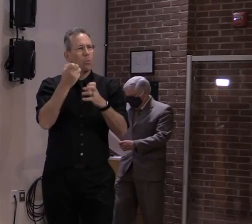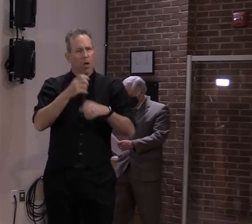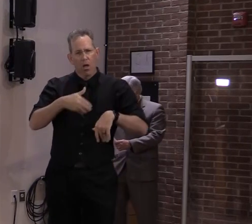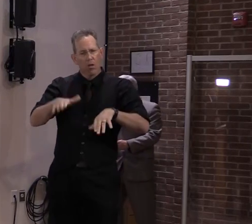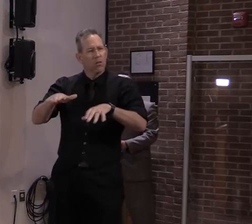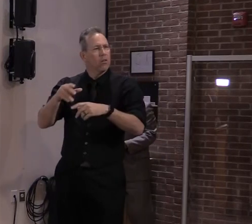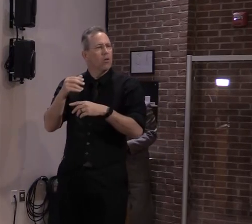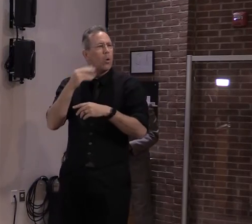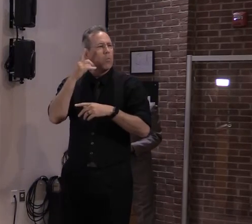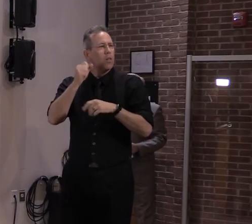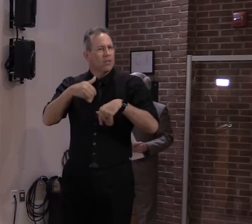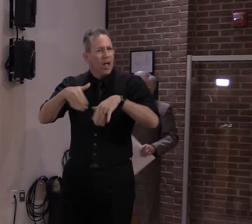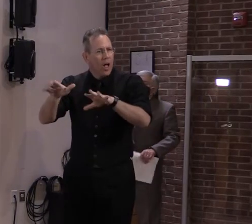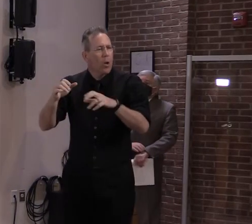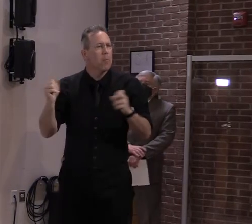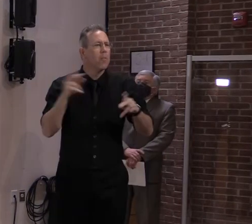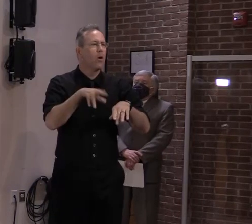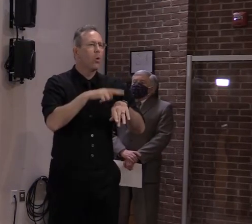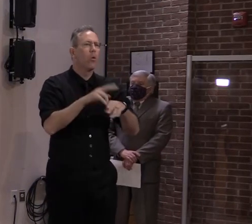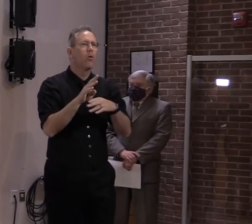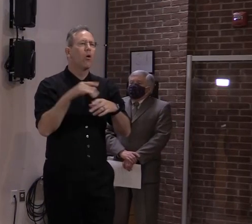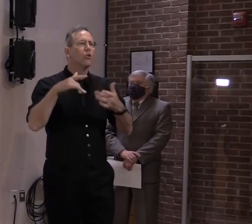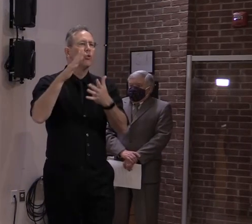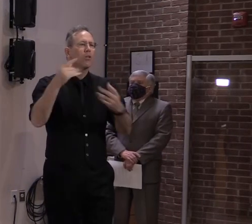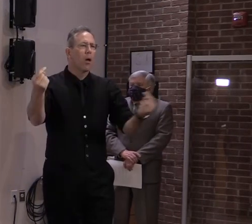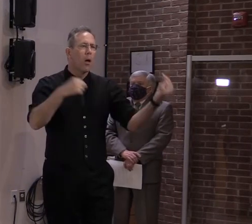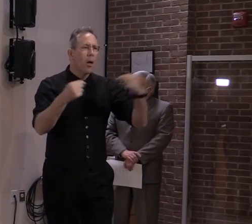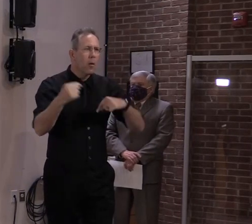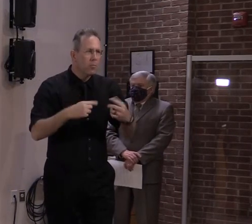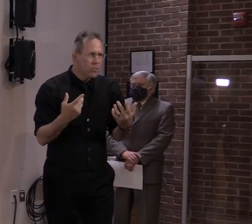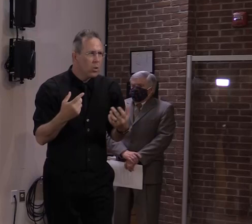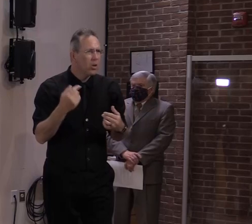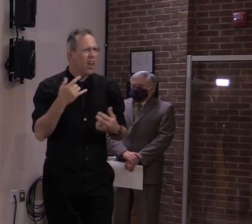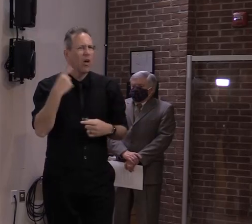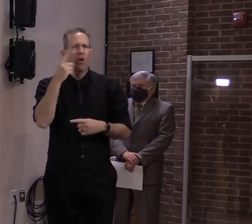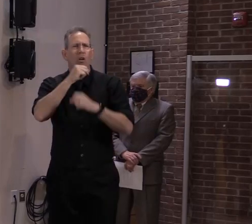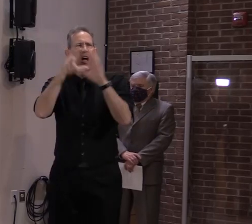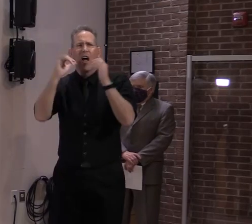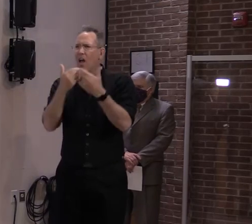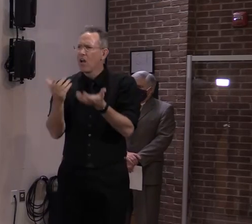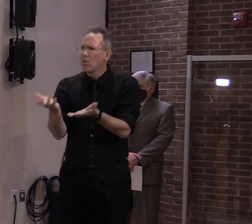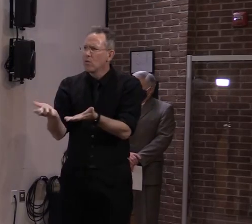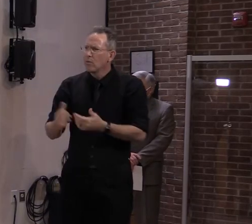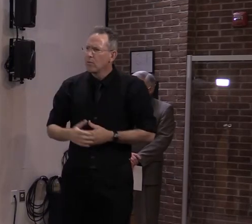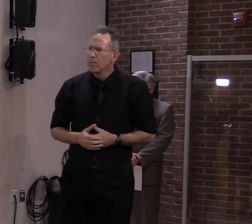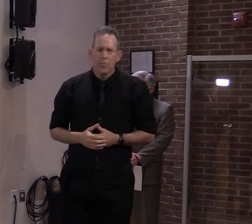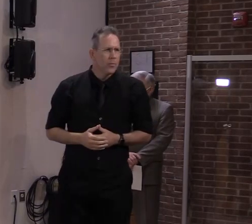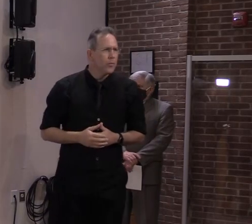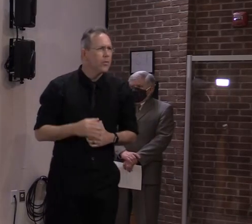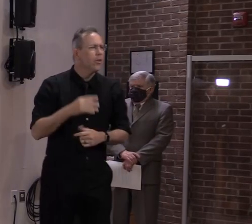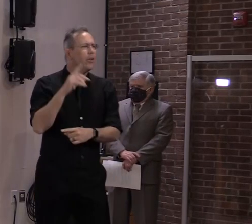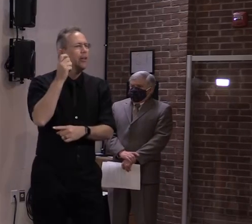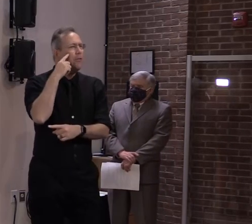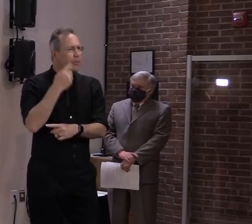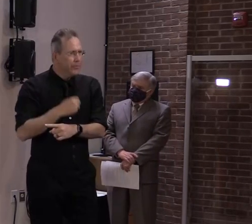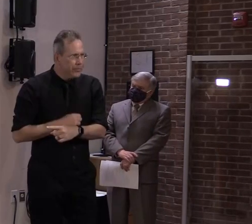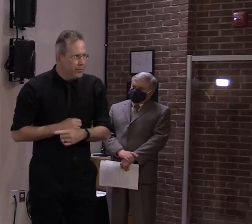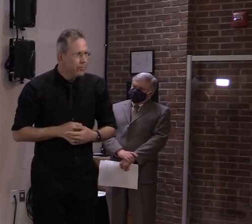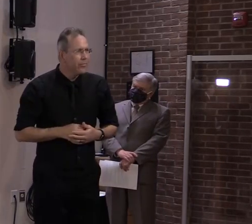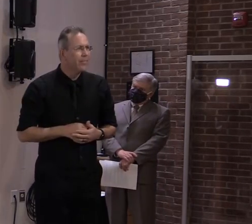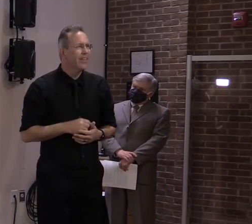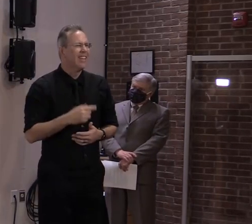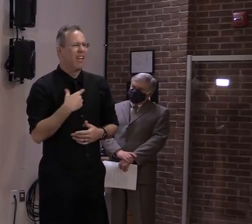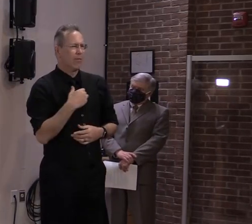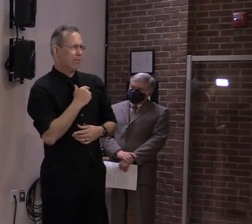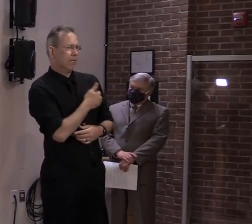temporary housing mean? What does it look like? Yeah, I'll let Secretary Smith answer that. But again,